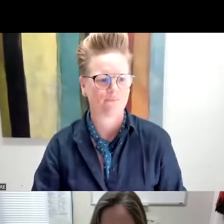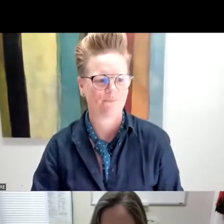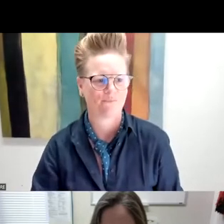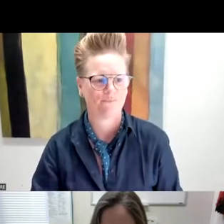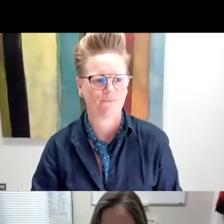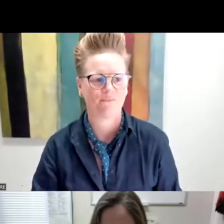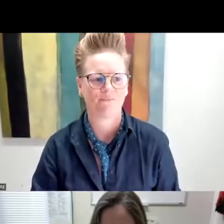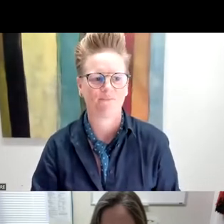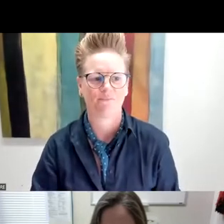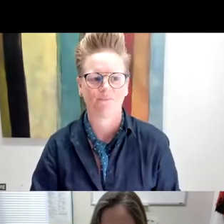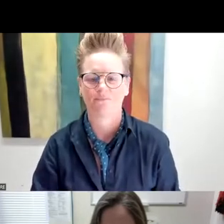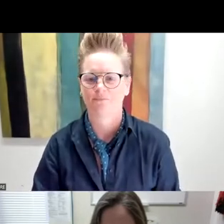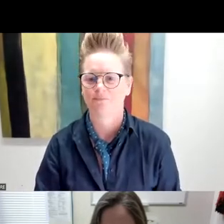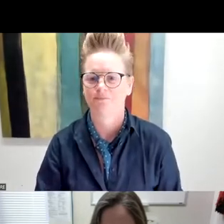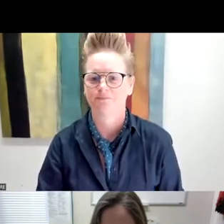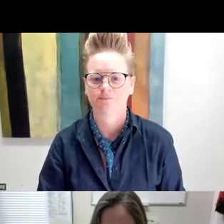Yes, go ahead.